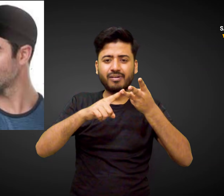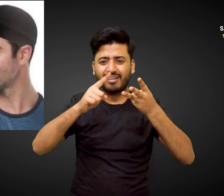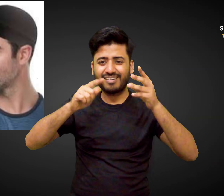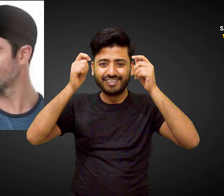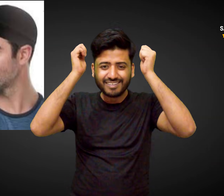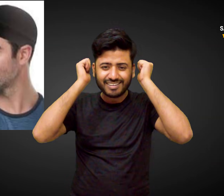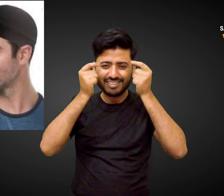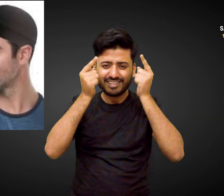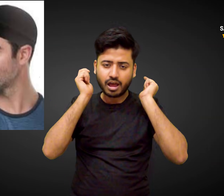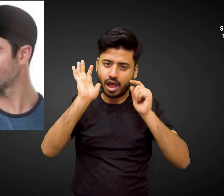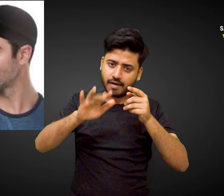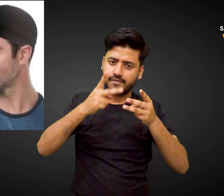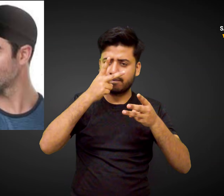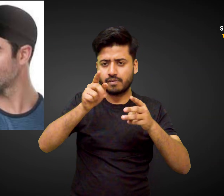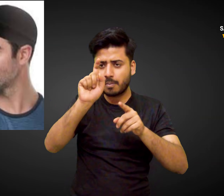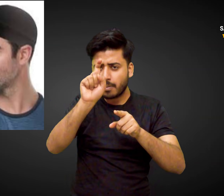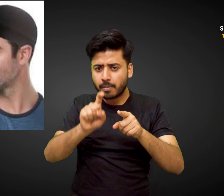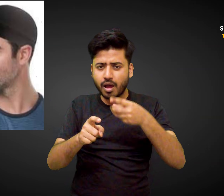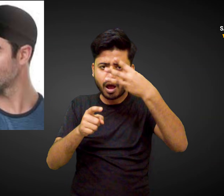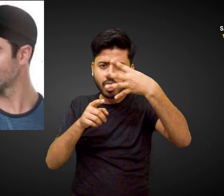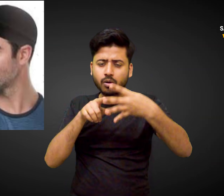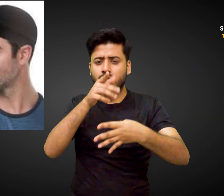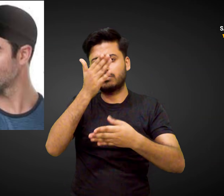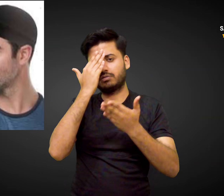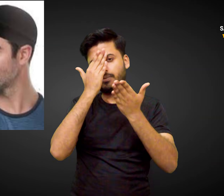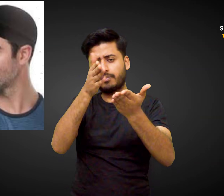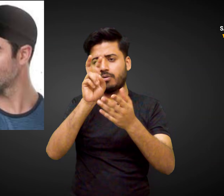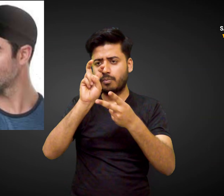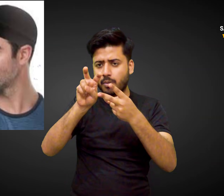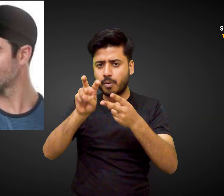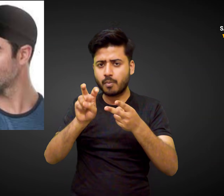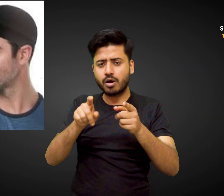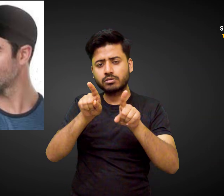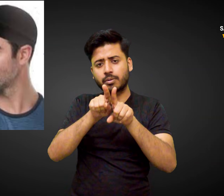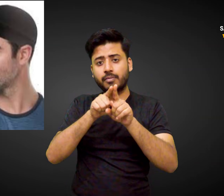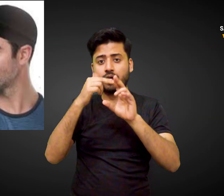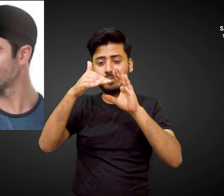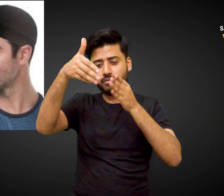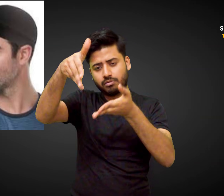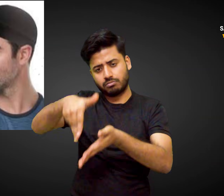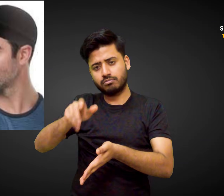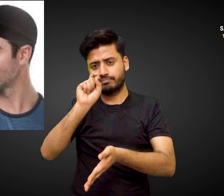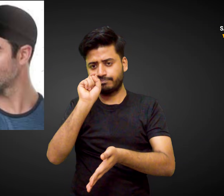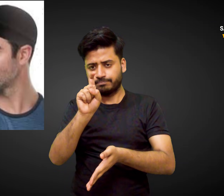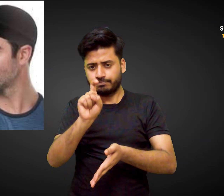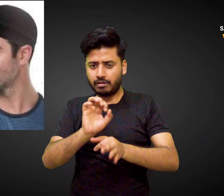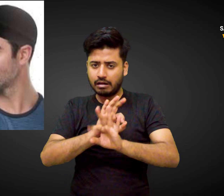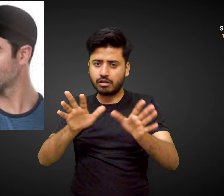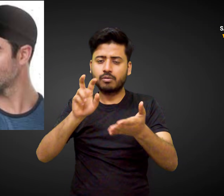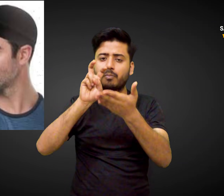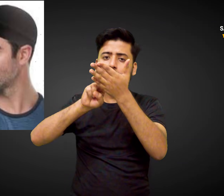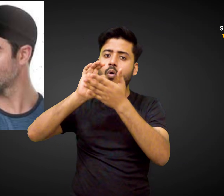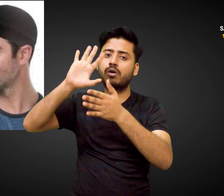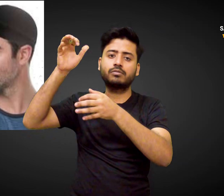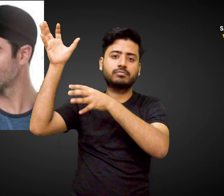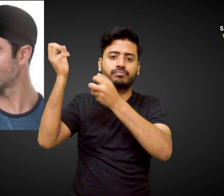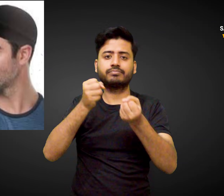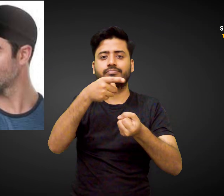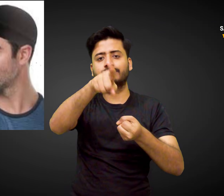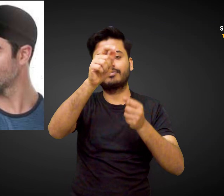fit. If the cap leaves a red mark on your forehead, it is too tight and can cause traction alopecia, hair loss from pulling.